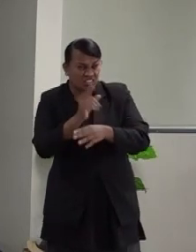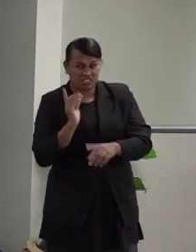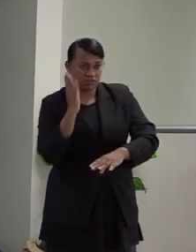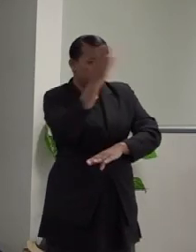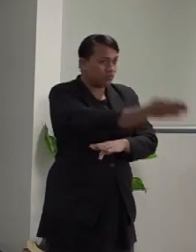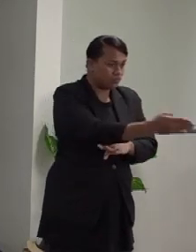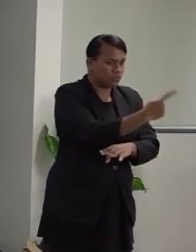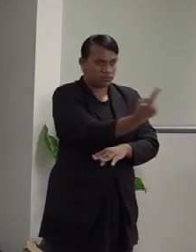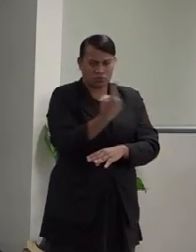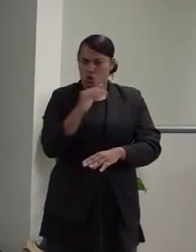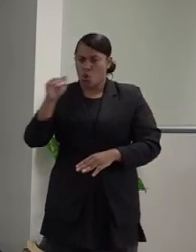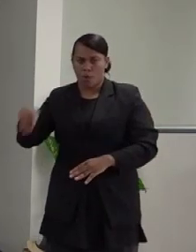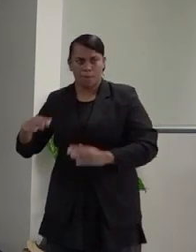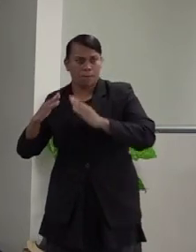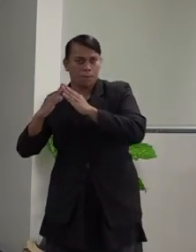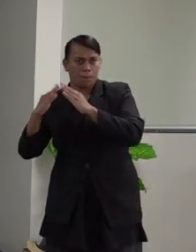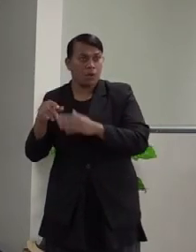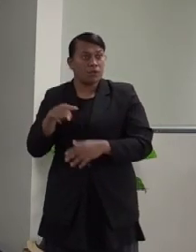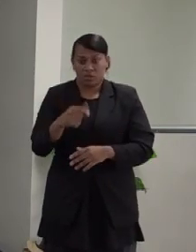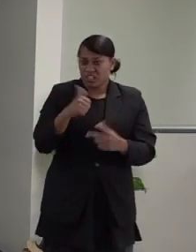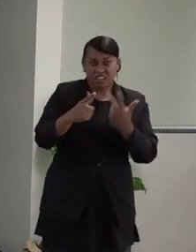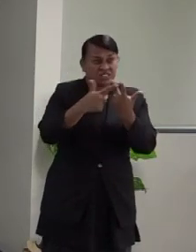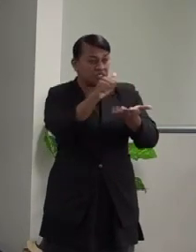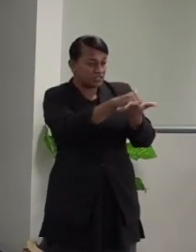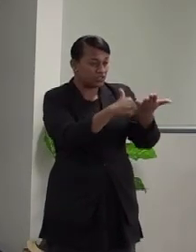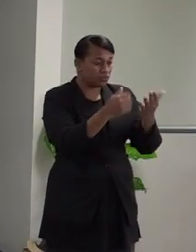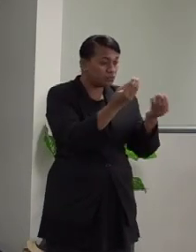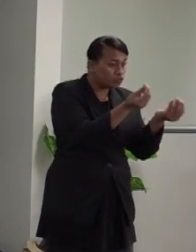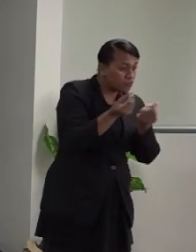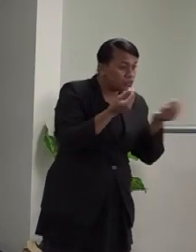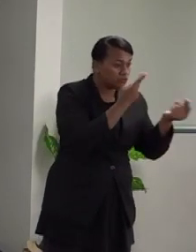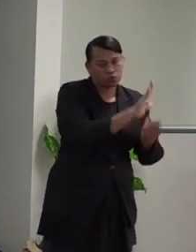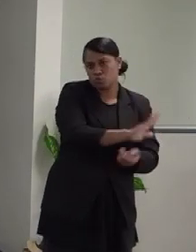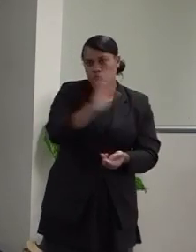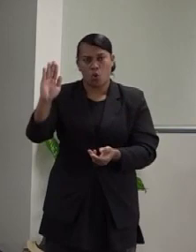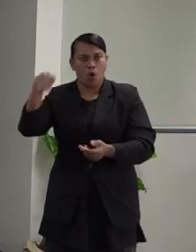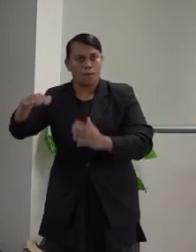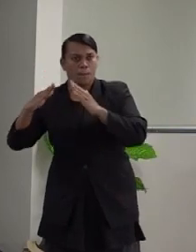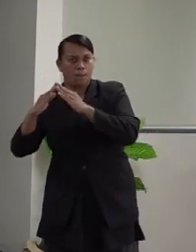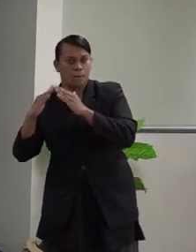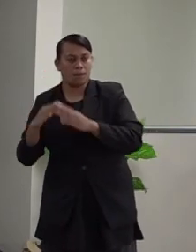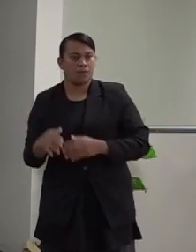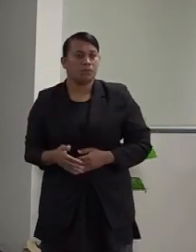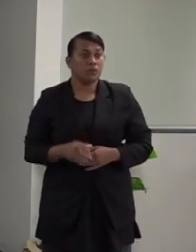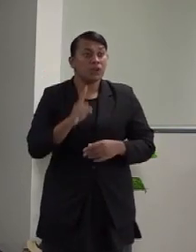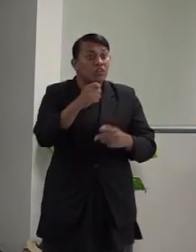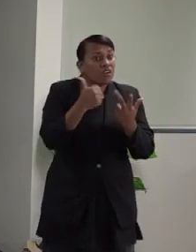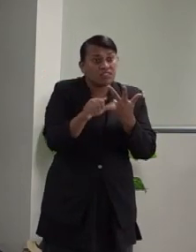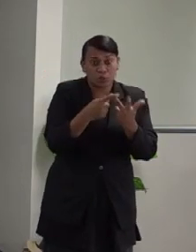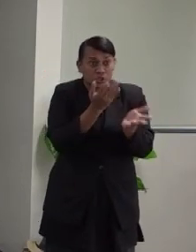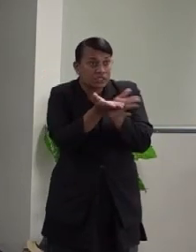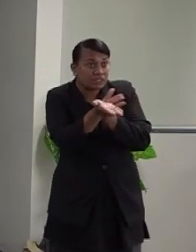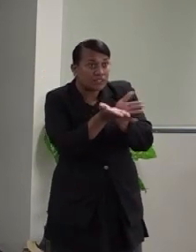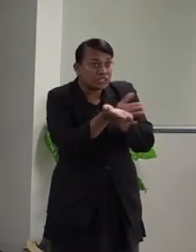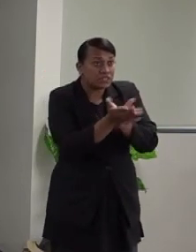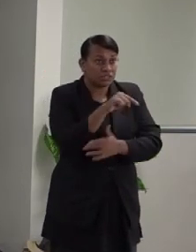goods, getting money, or accessing life-sustaining services, do not leave the house.